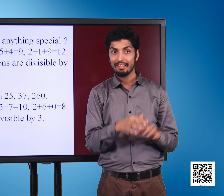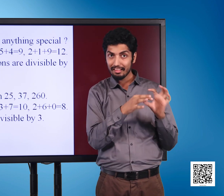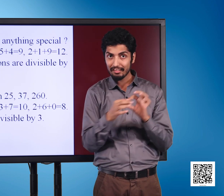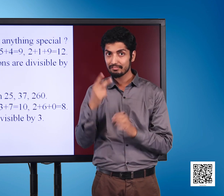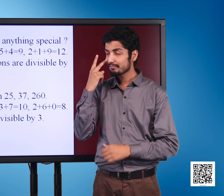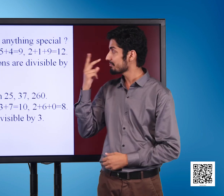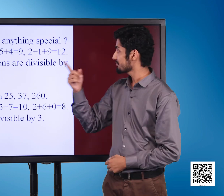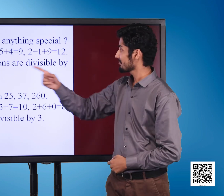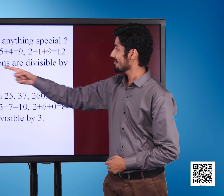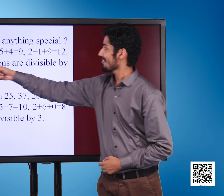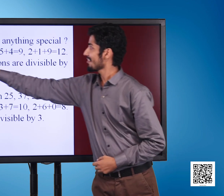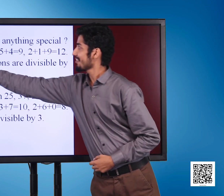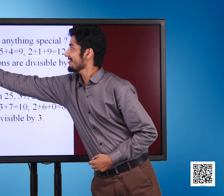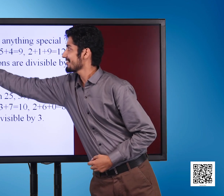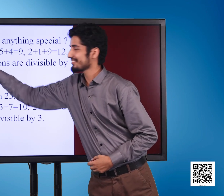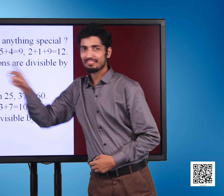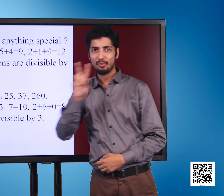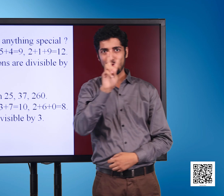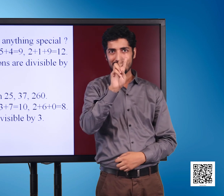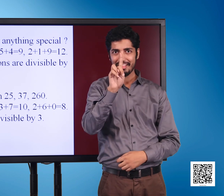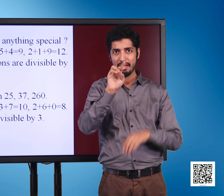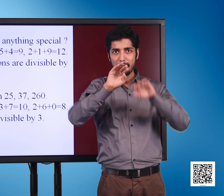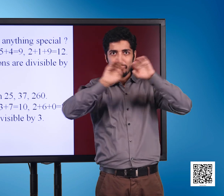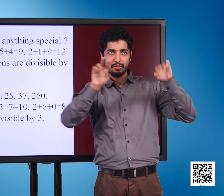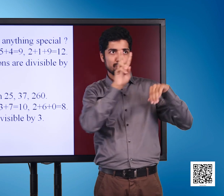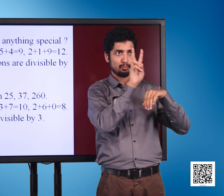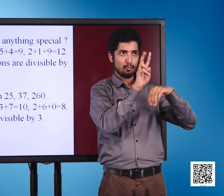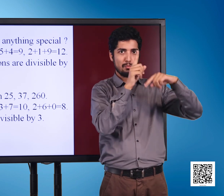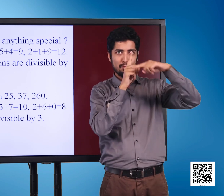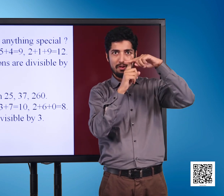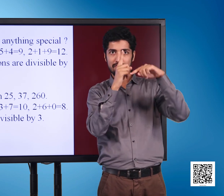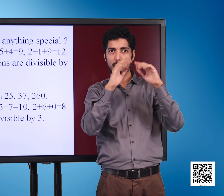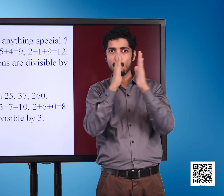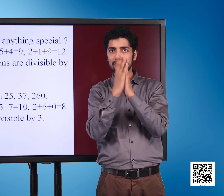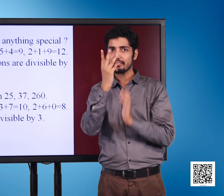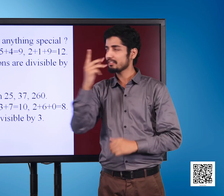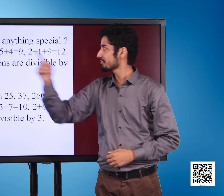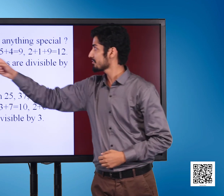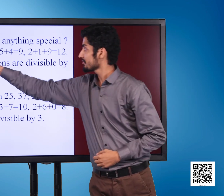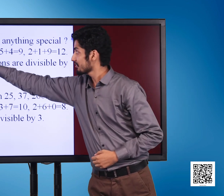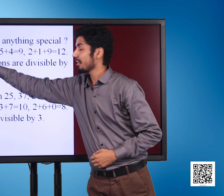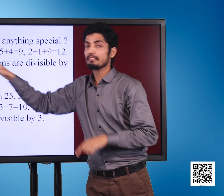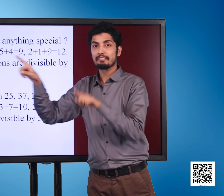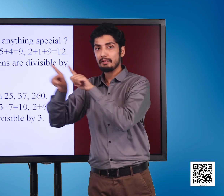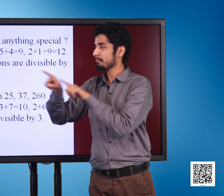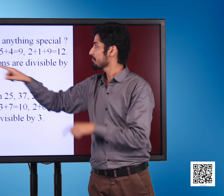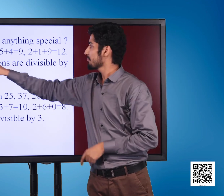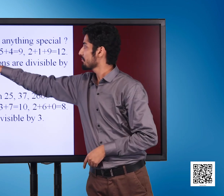Do you observe anything special? 2 plus 1 is equal to 3, 3 plus 6 is equal to